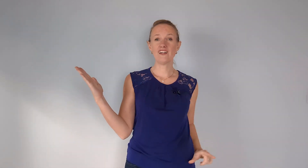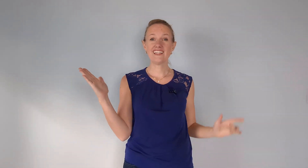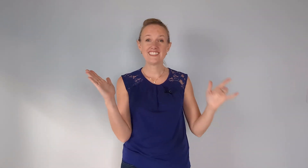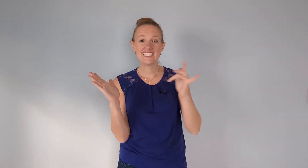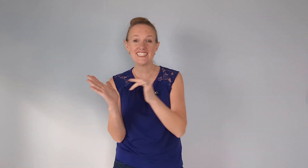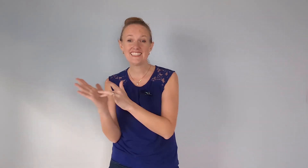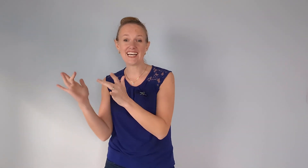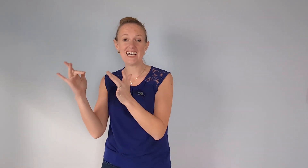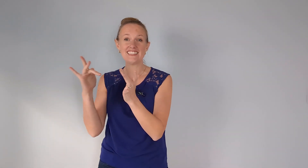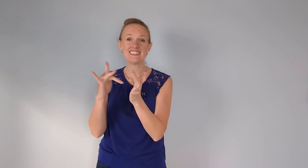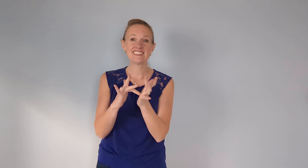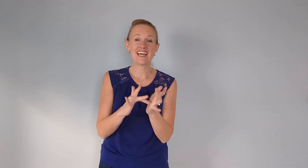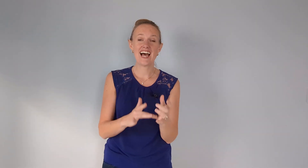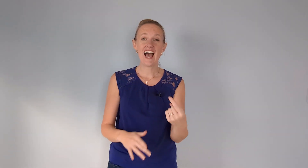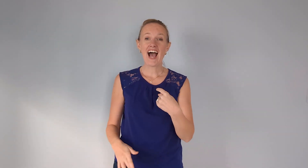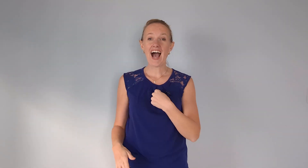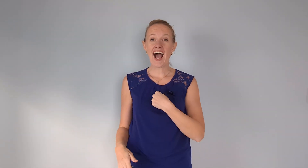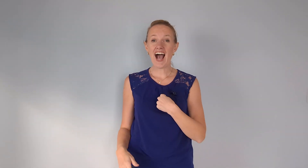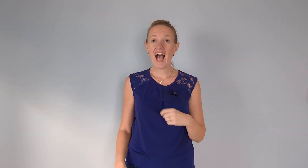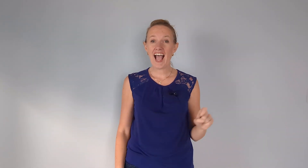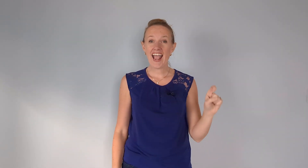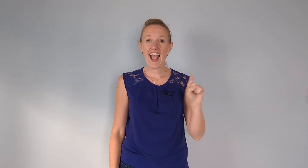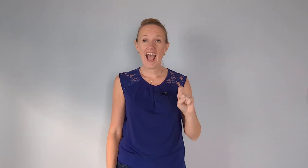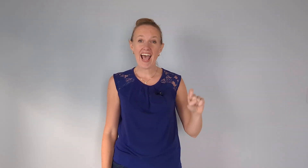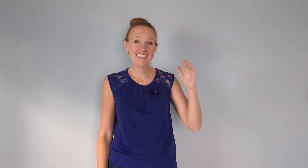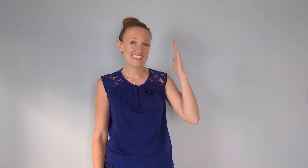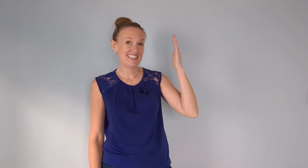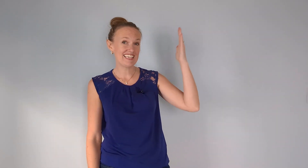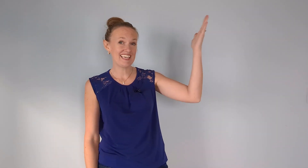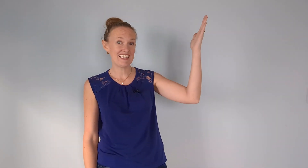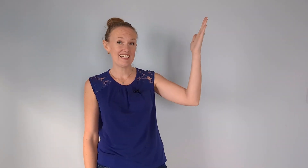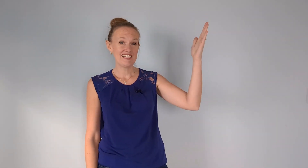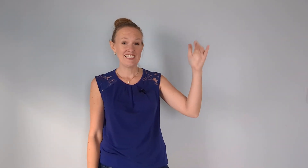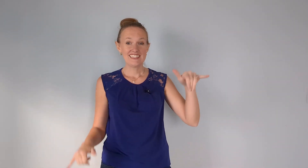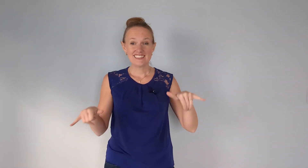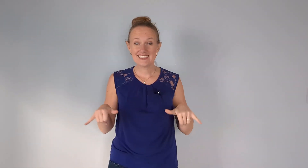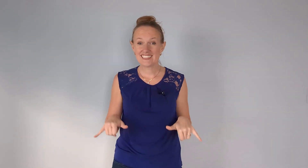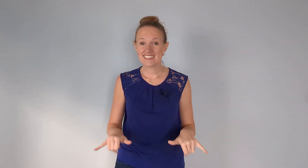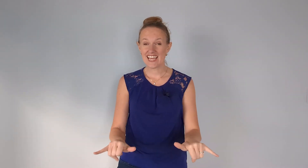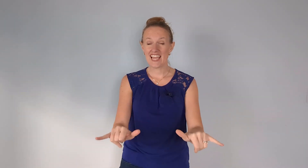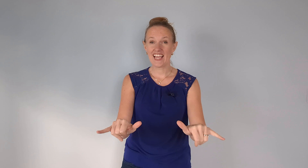Lord Jesus. I ask thee to